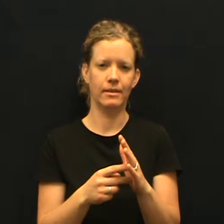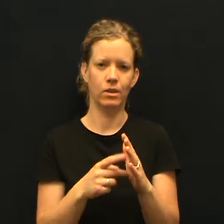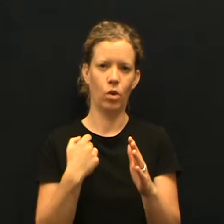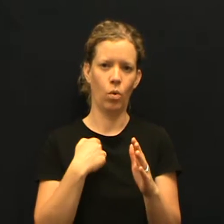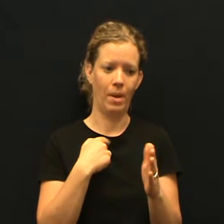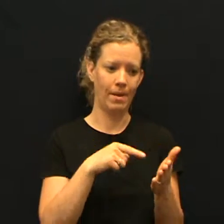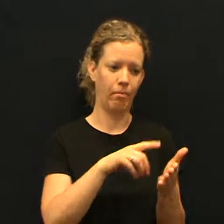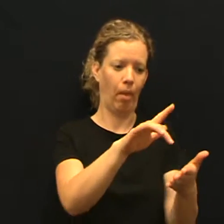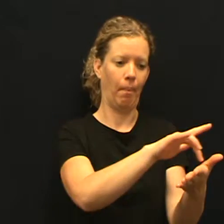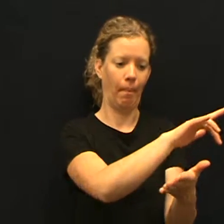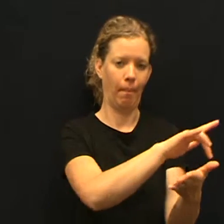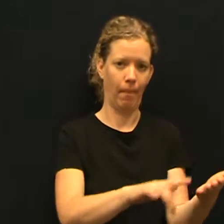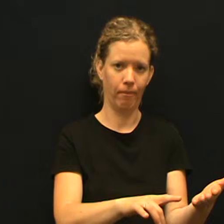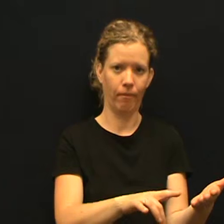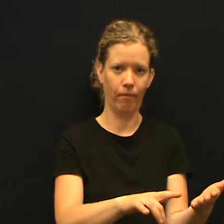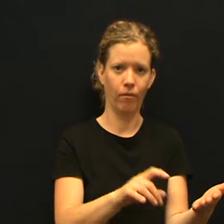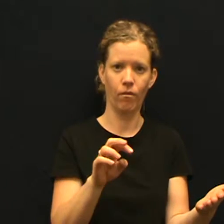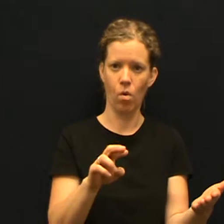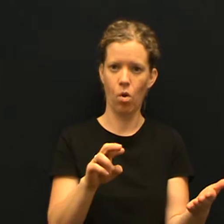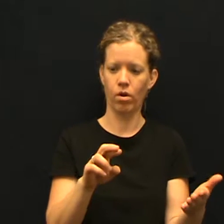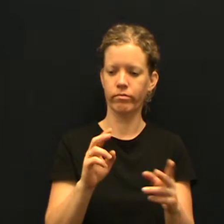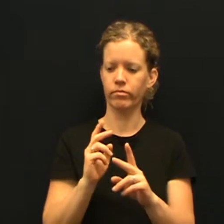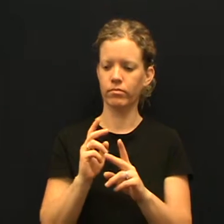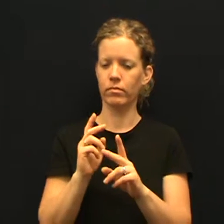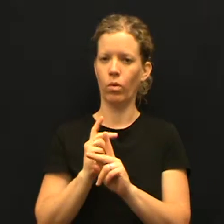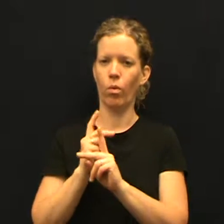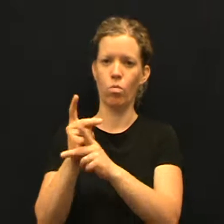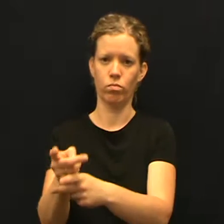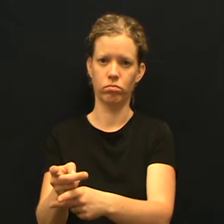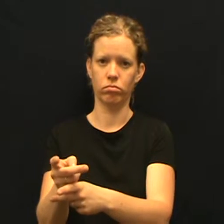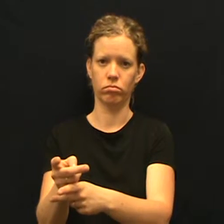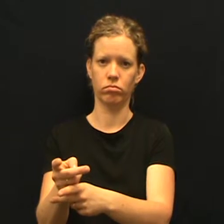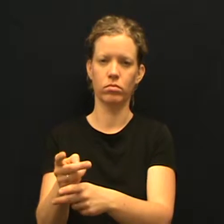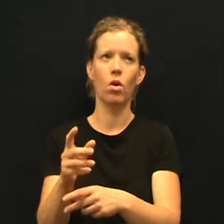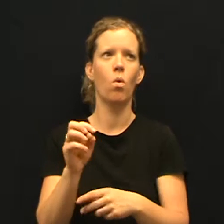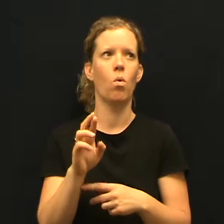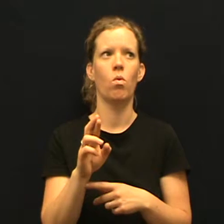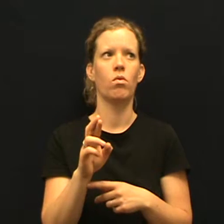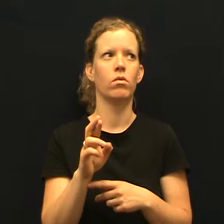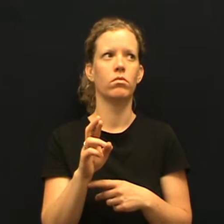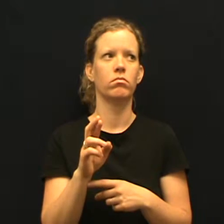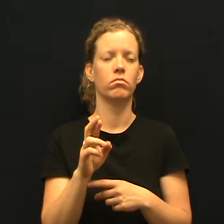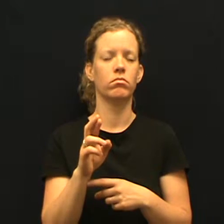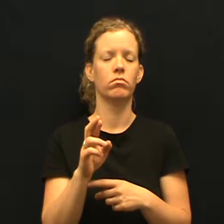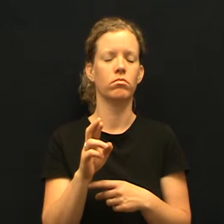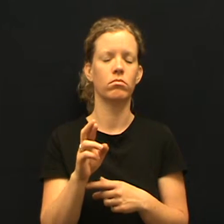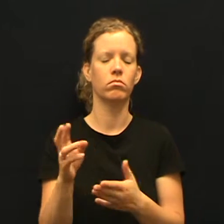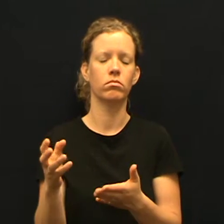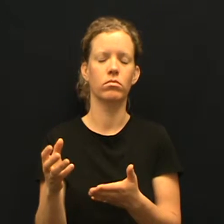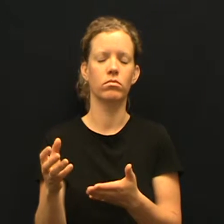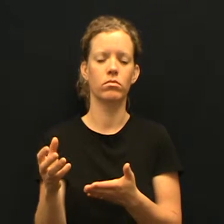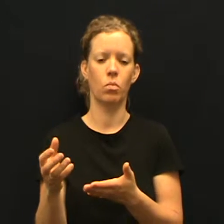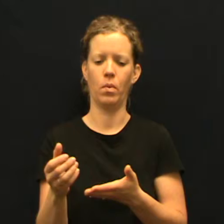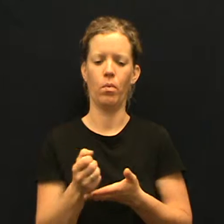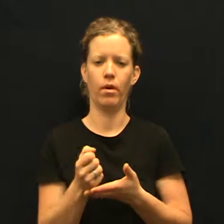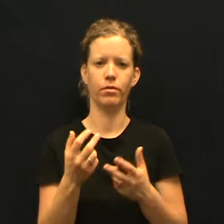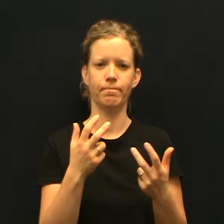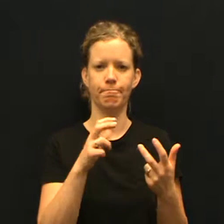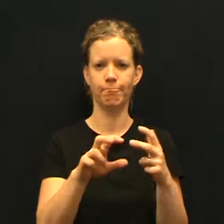debt, or issue or repay or reacquire stock